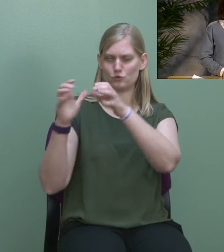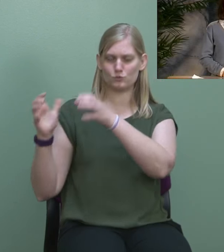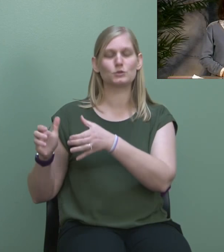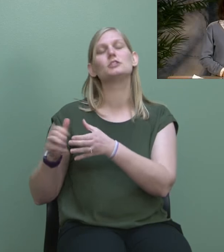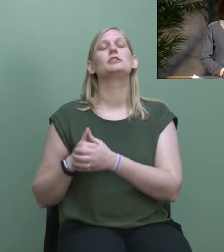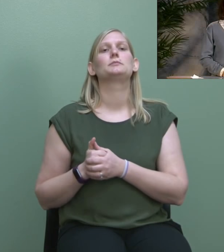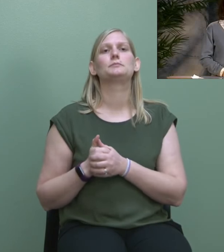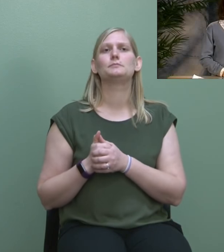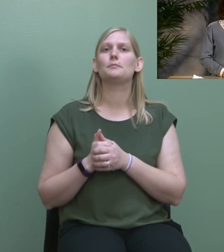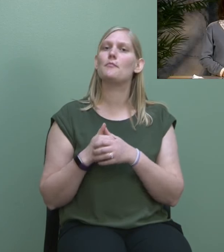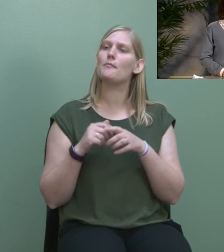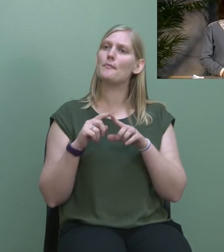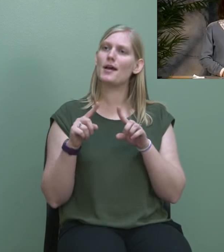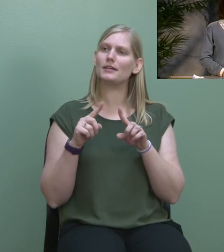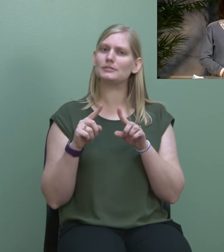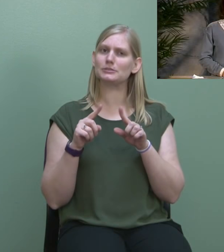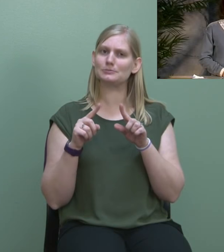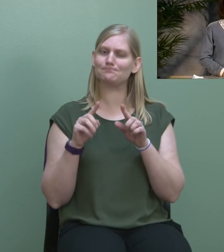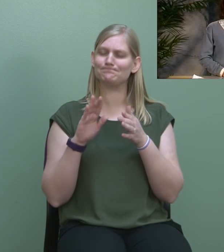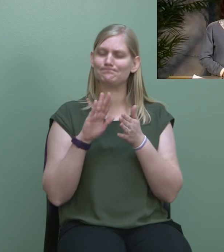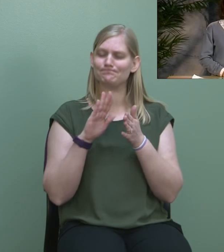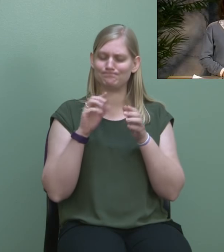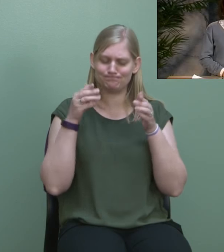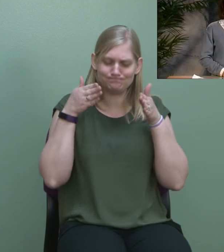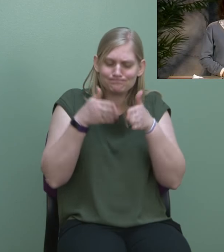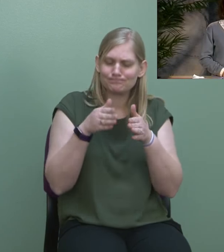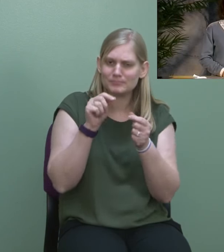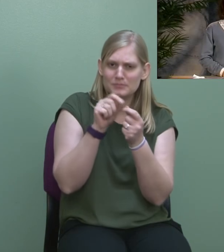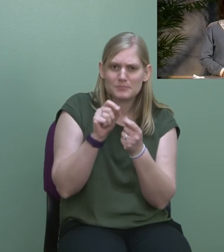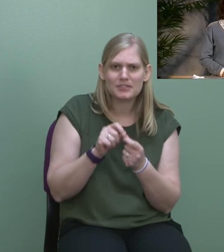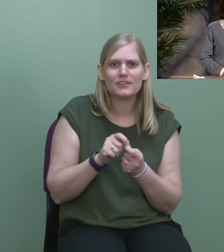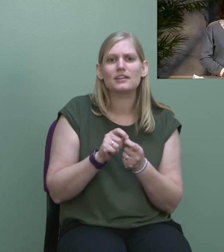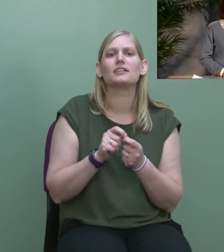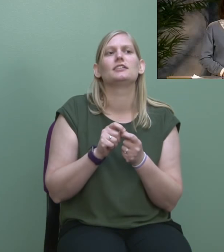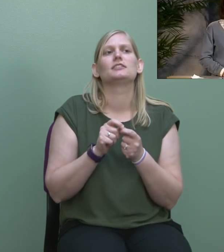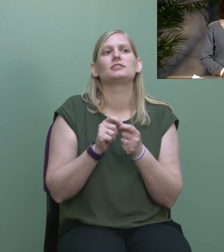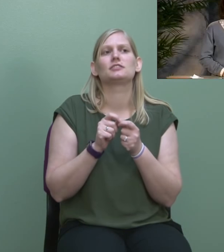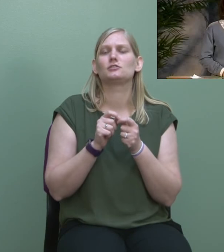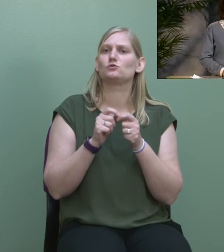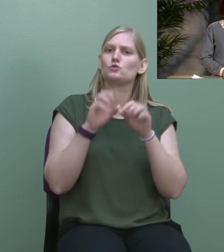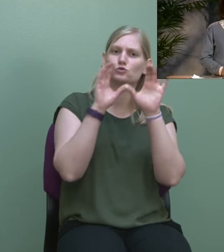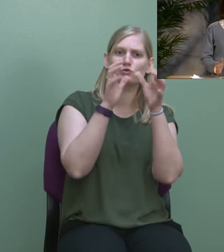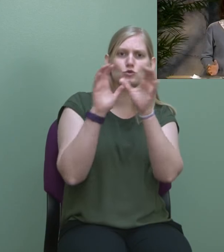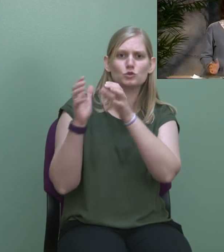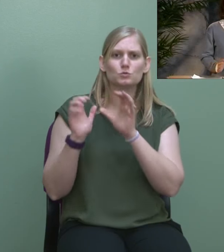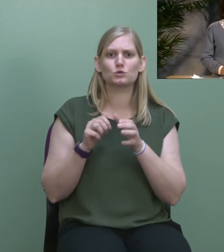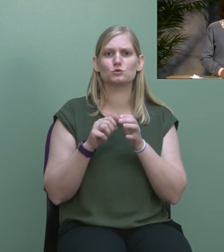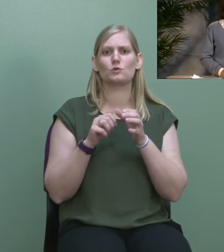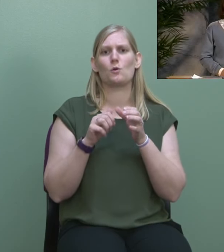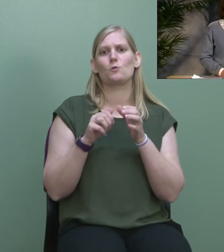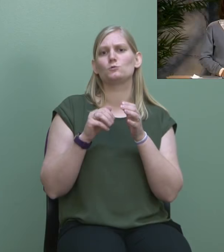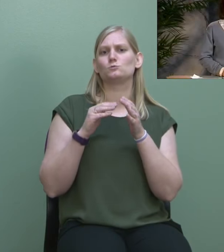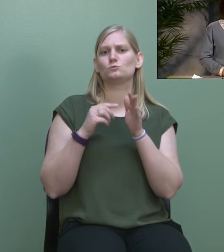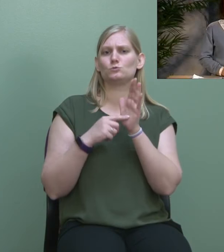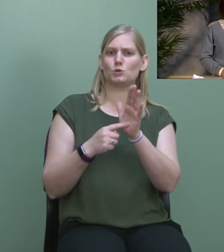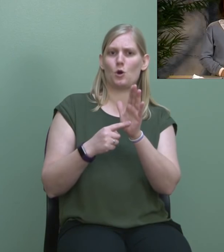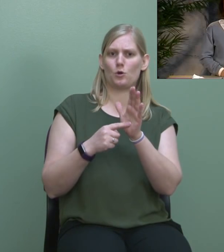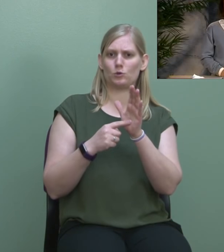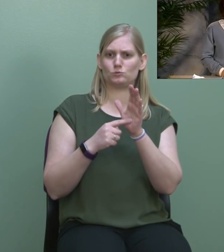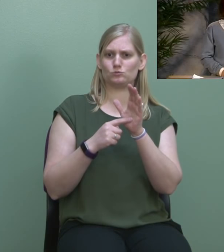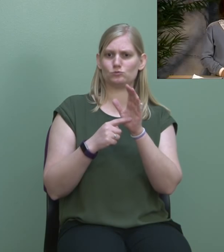and it's a great visual aid in that the groups are shown in proportion to the amount of